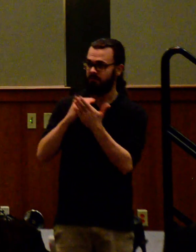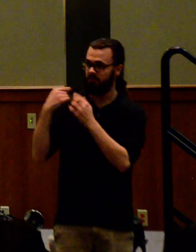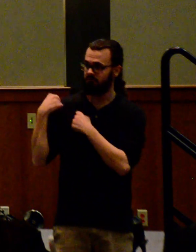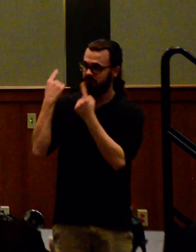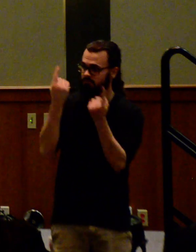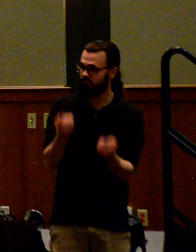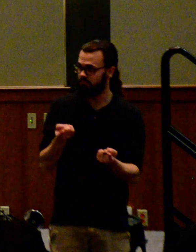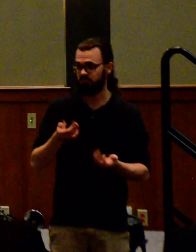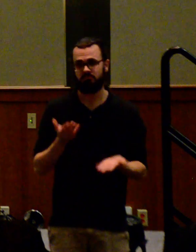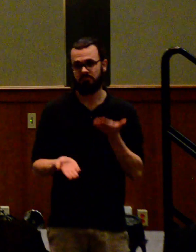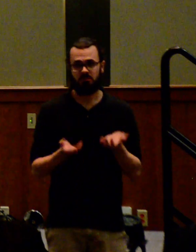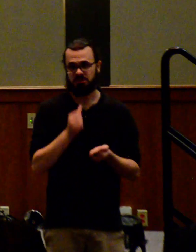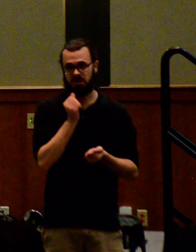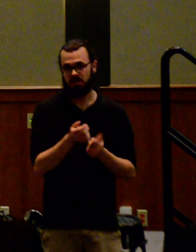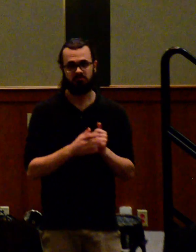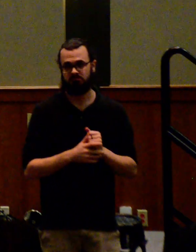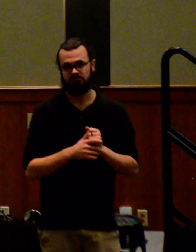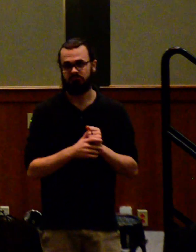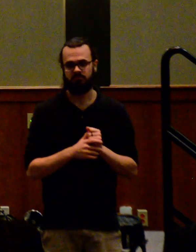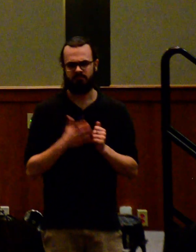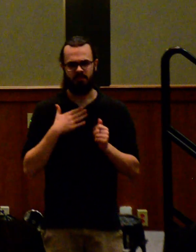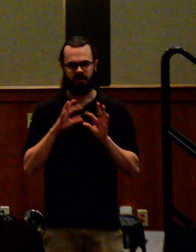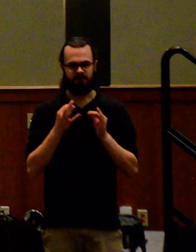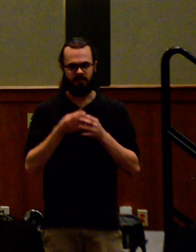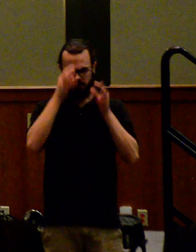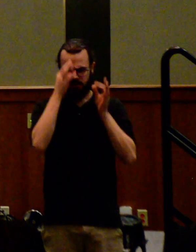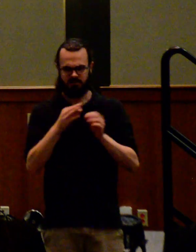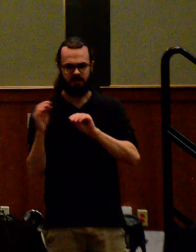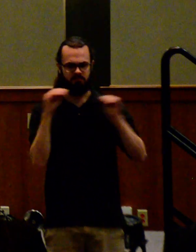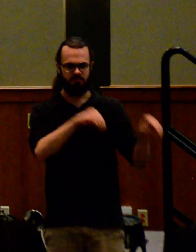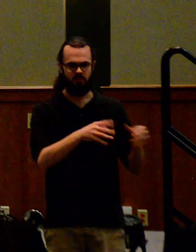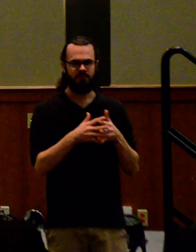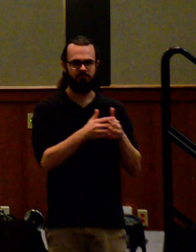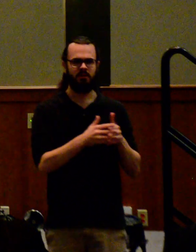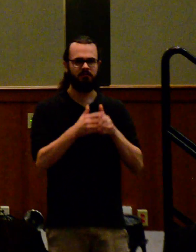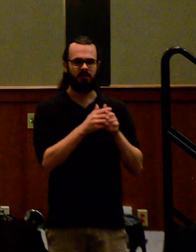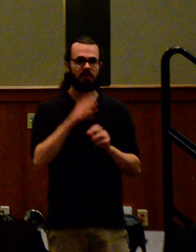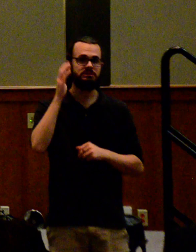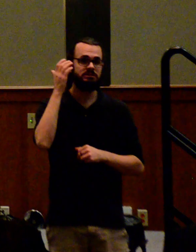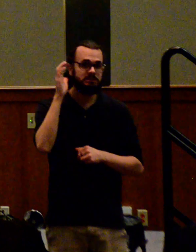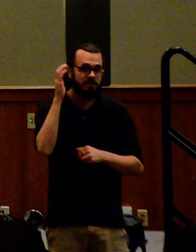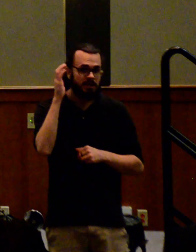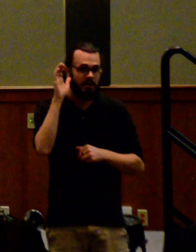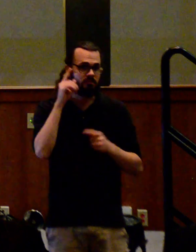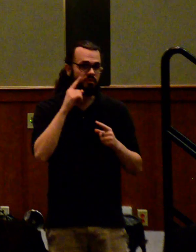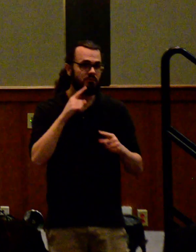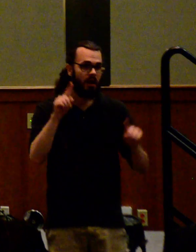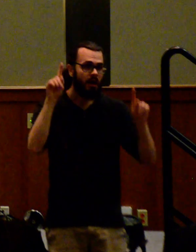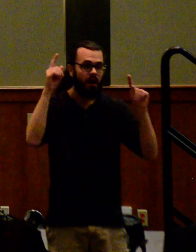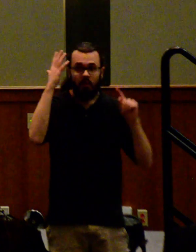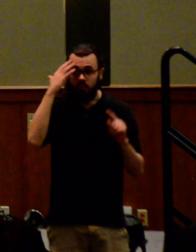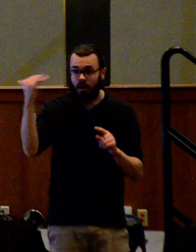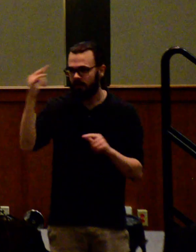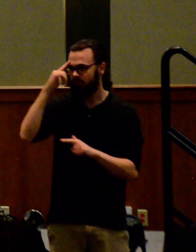The decision to move to US had seemed to be working out for the first time. As my brother's seizures were finally